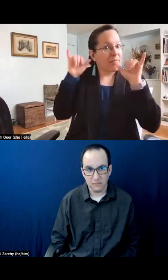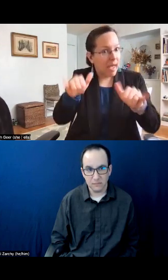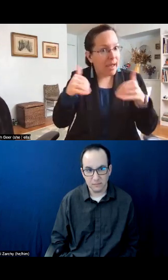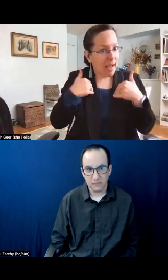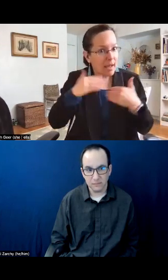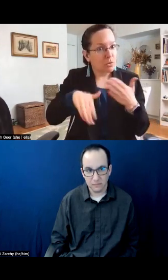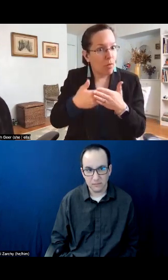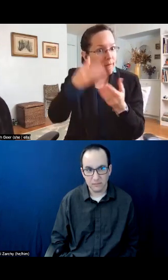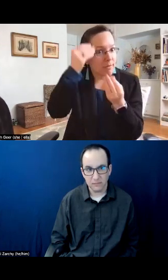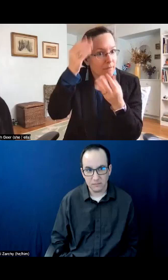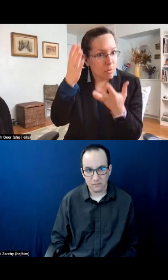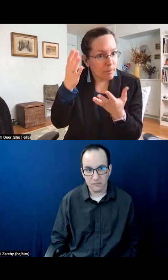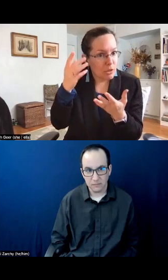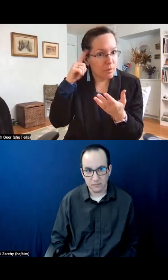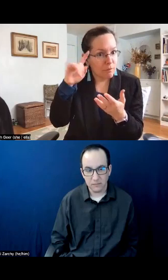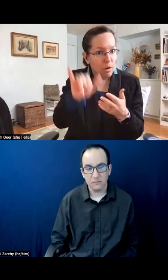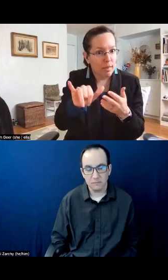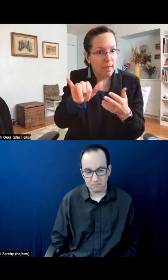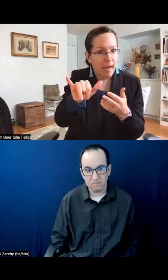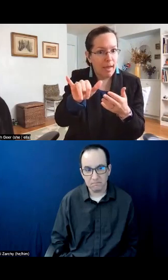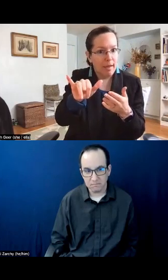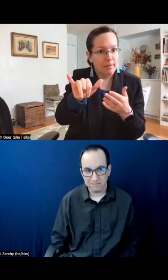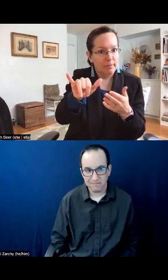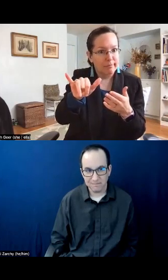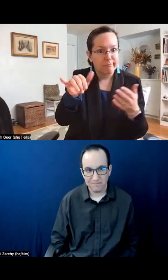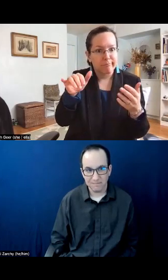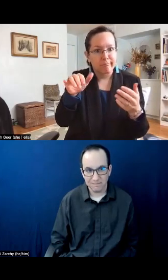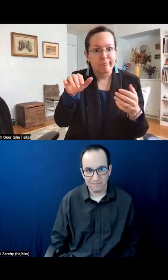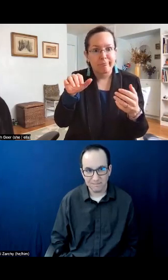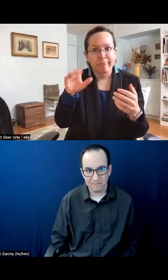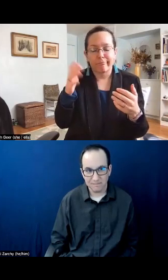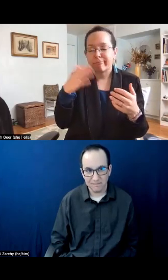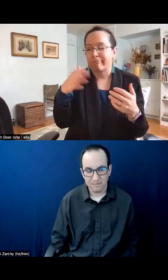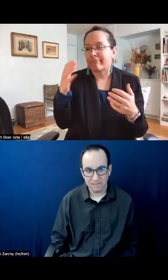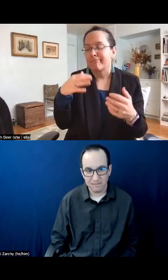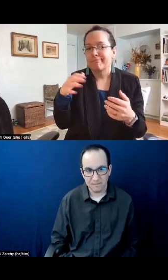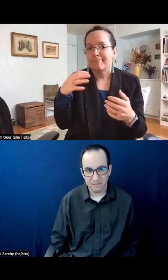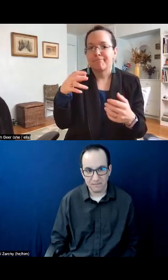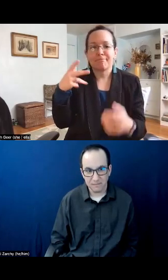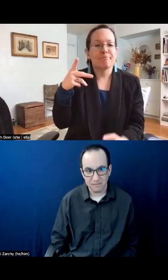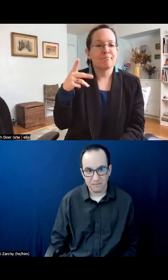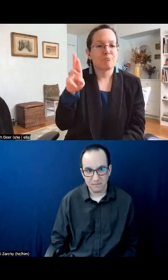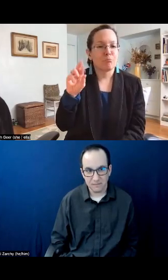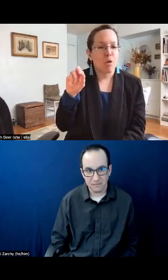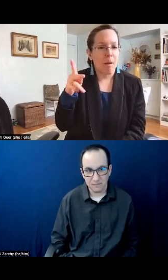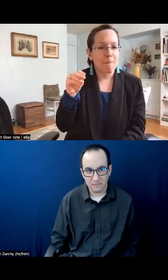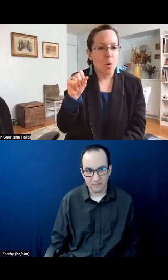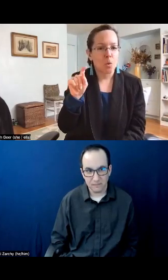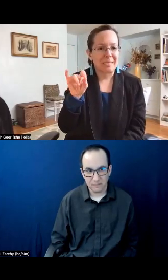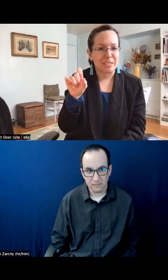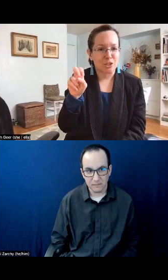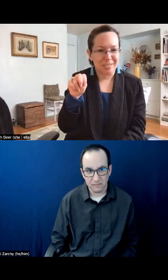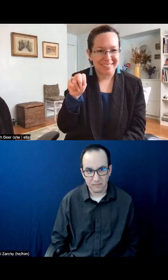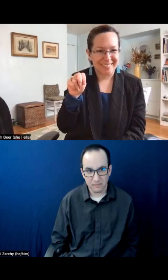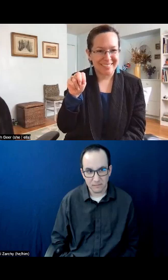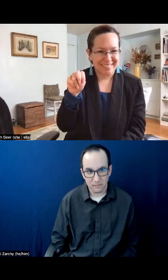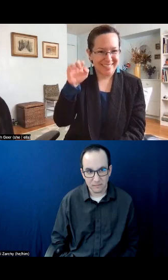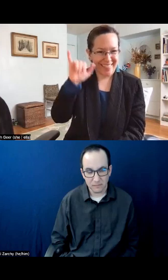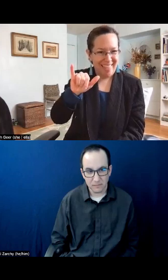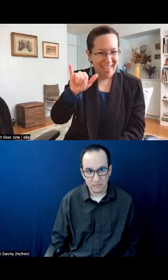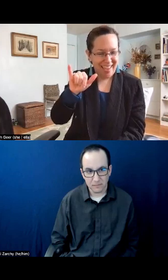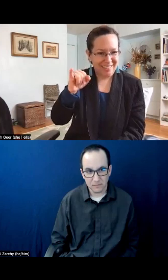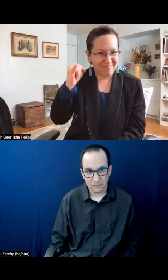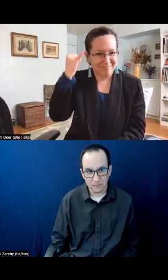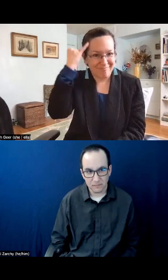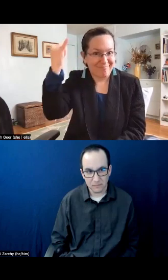action to them. It's all packed into one. It's actually much more, it's not linear in the way that English is required to be.